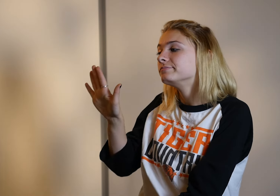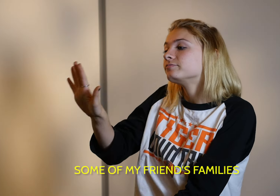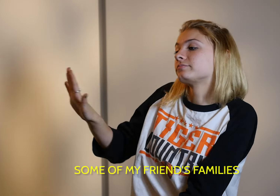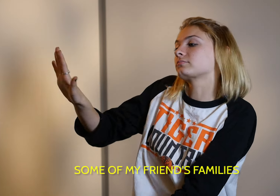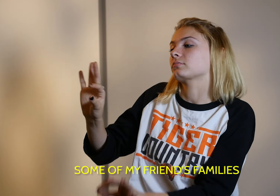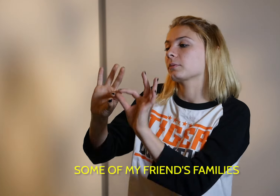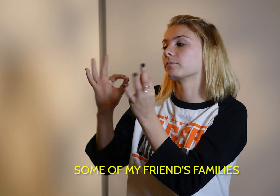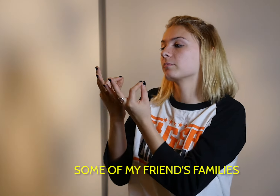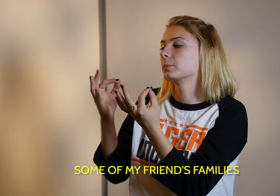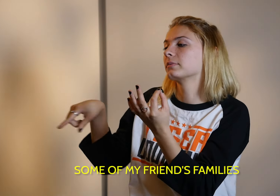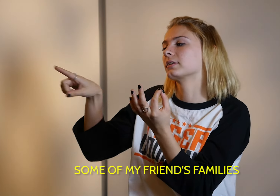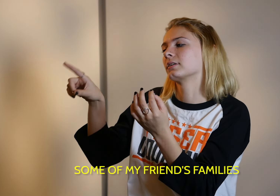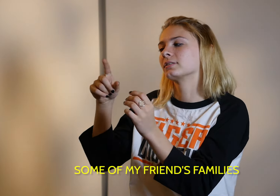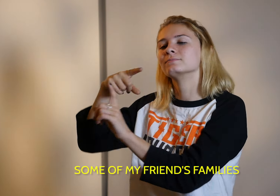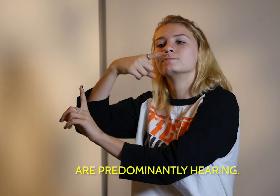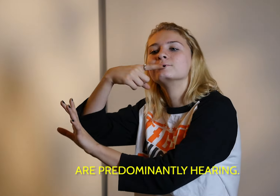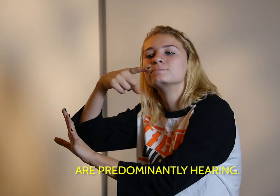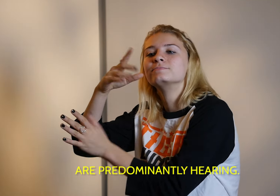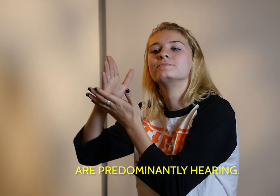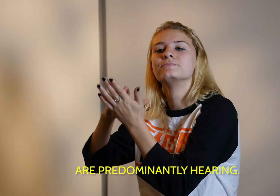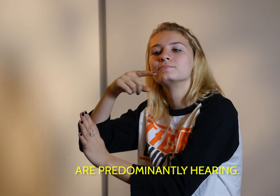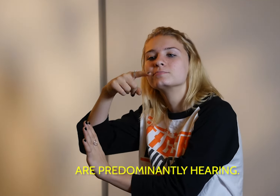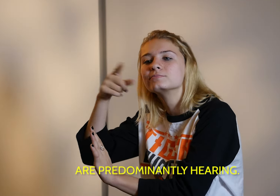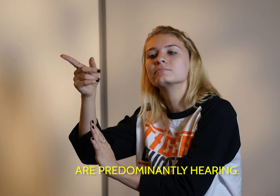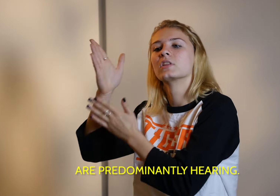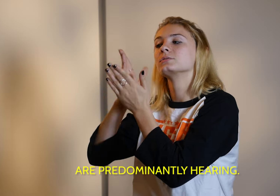Some of my friends' families are predominantly hearing.